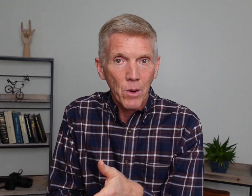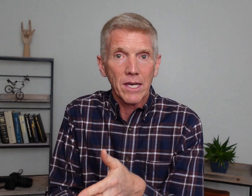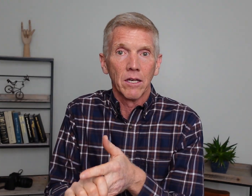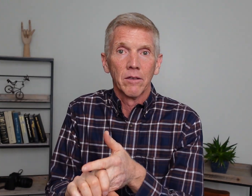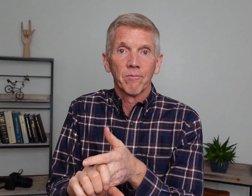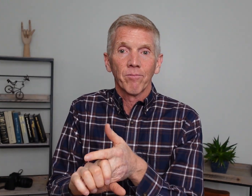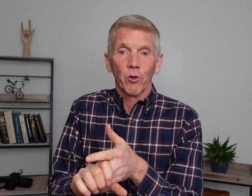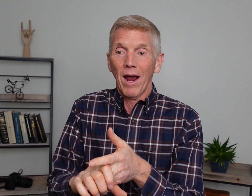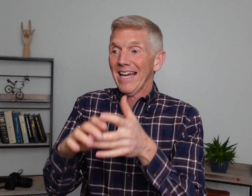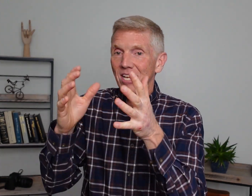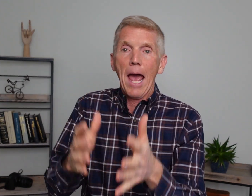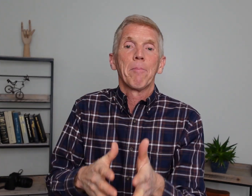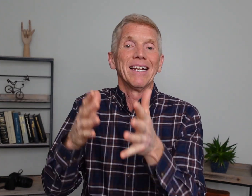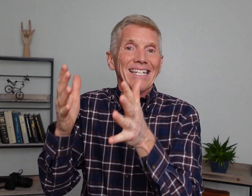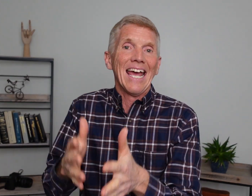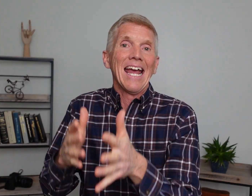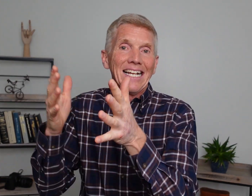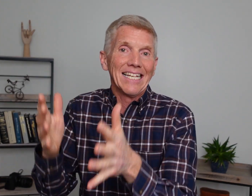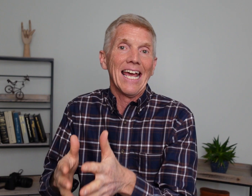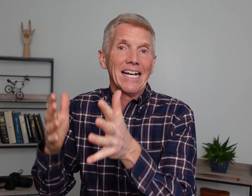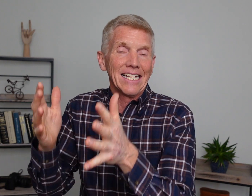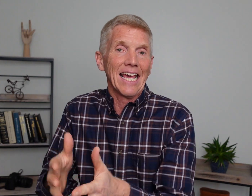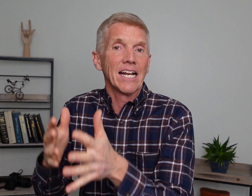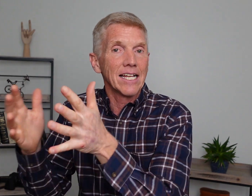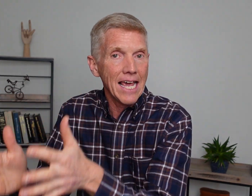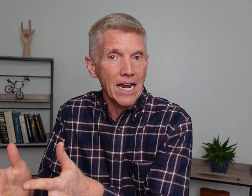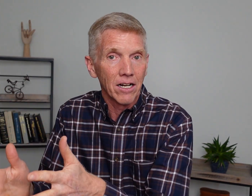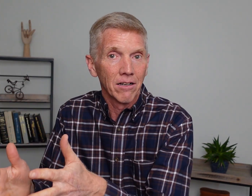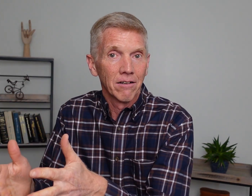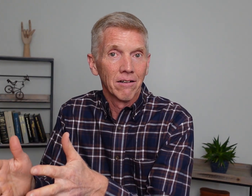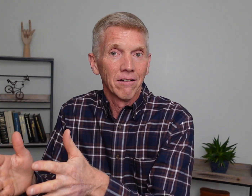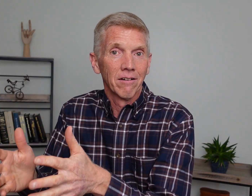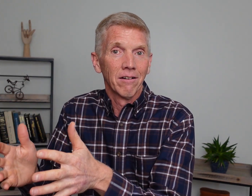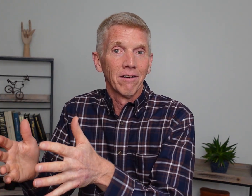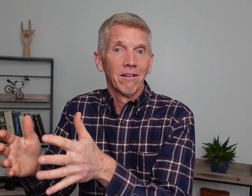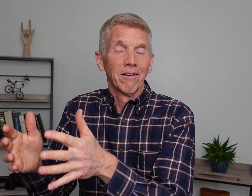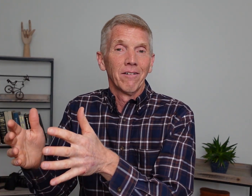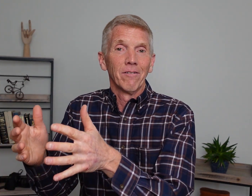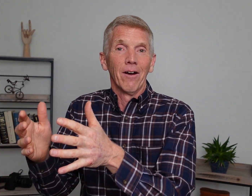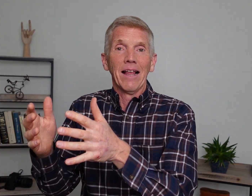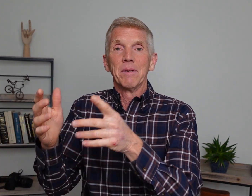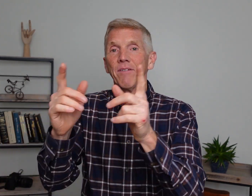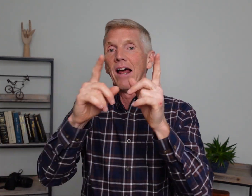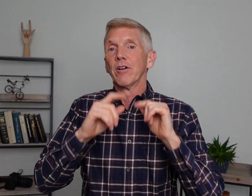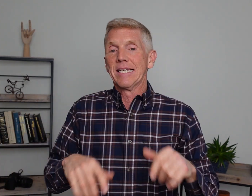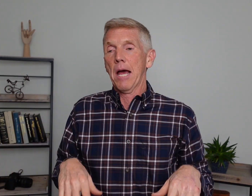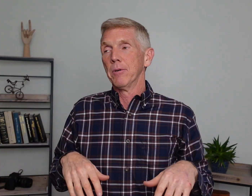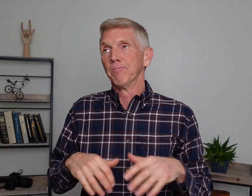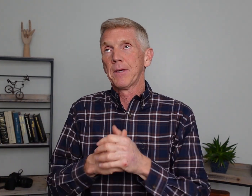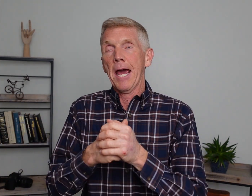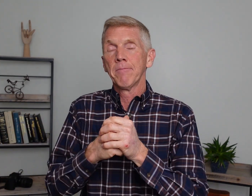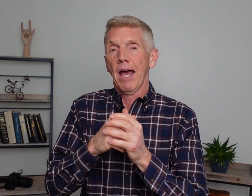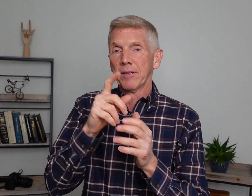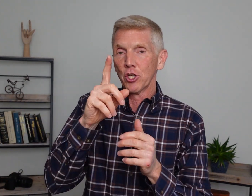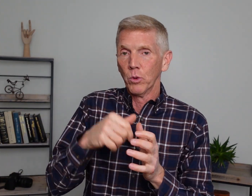week. All right, it's happening again and again and again and again. All right, let me give you another example. Okay, how about this one?